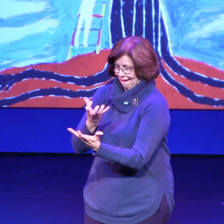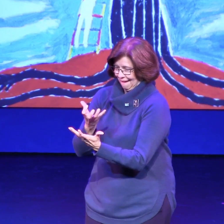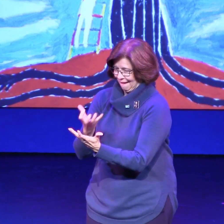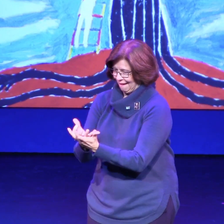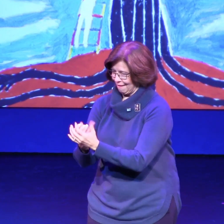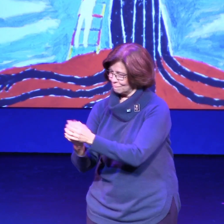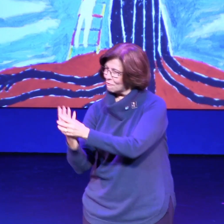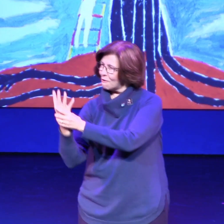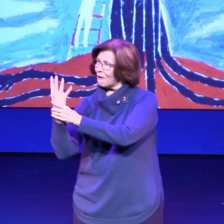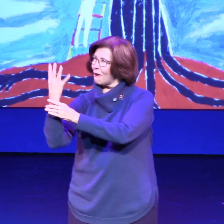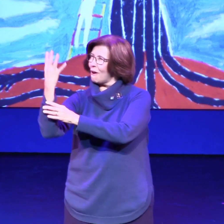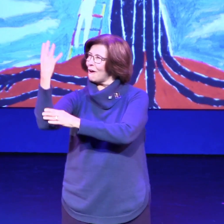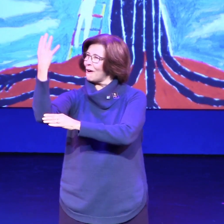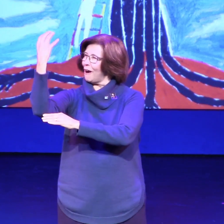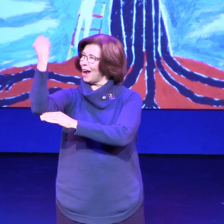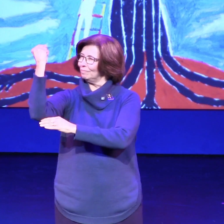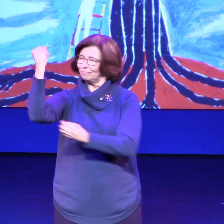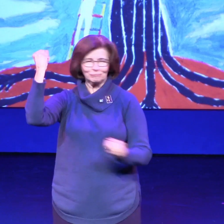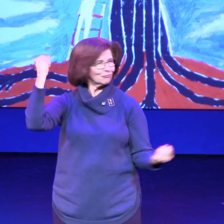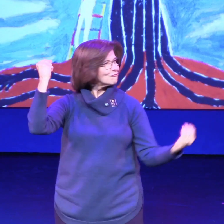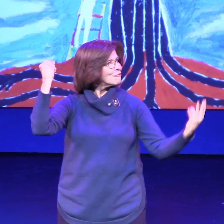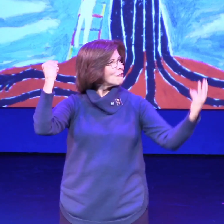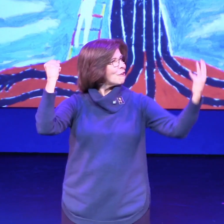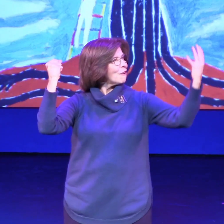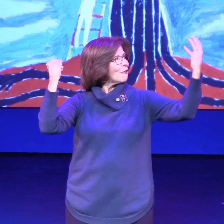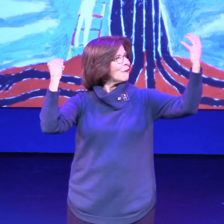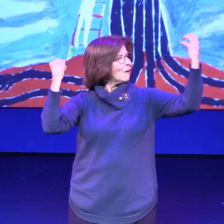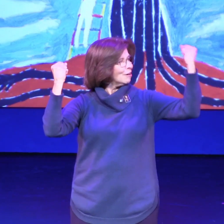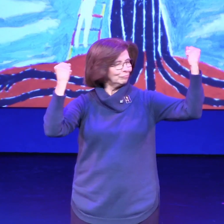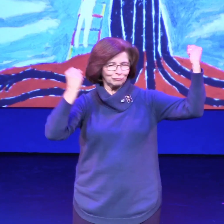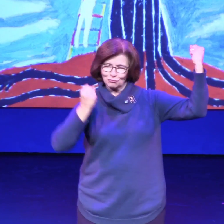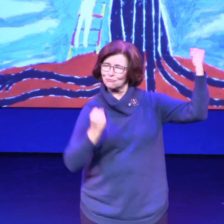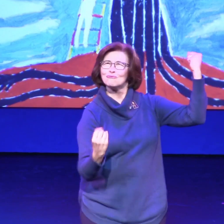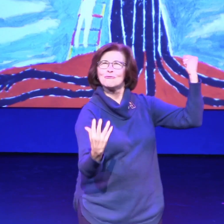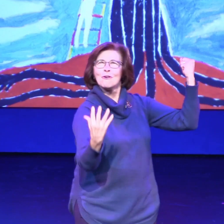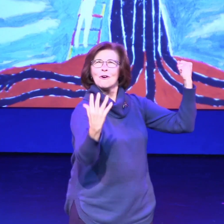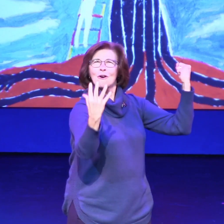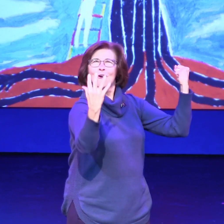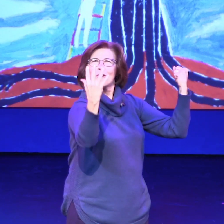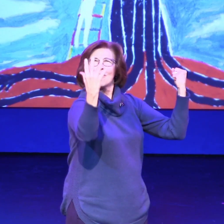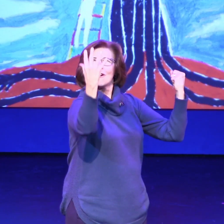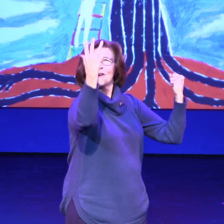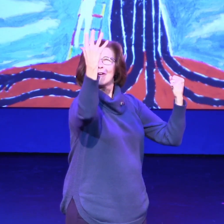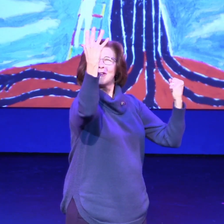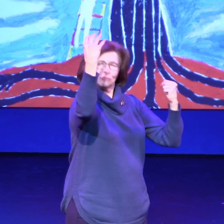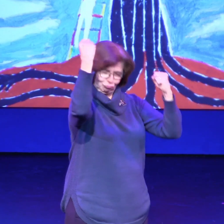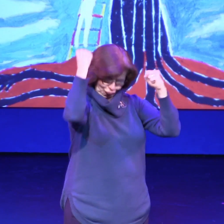The sign tree is an image that remains powerfully